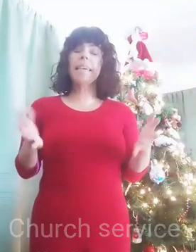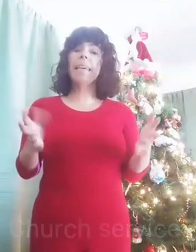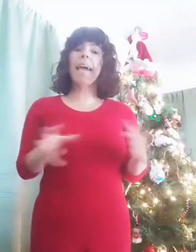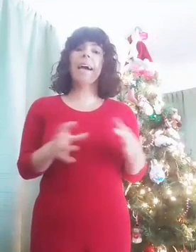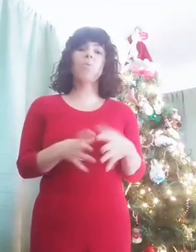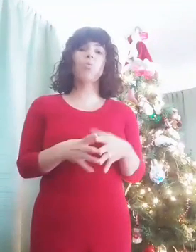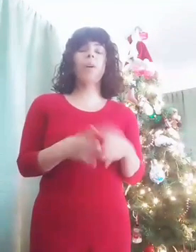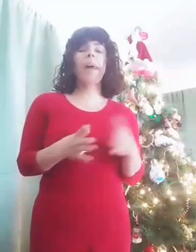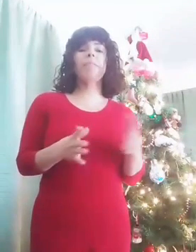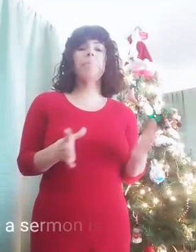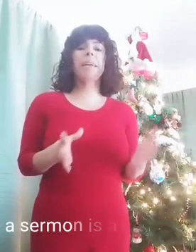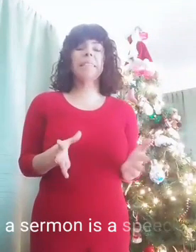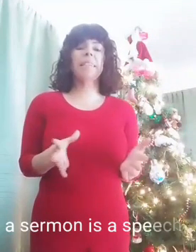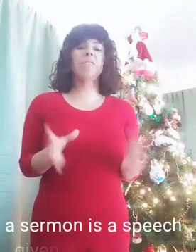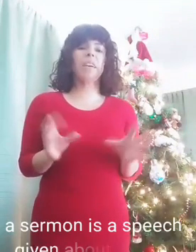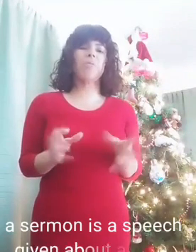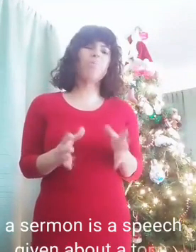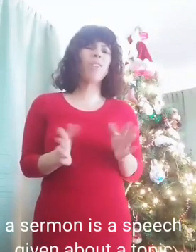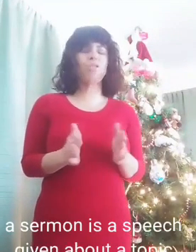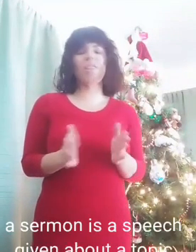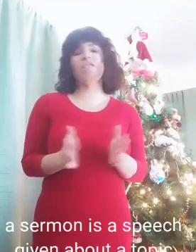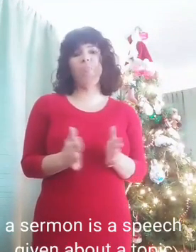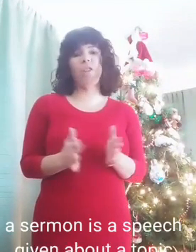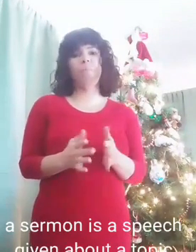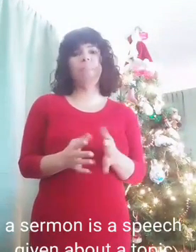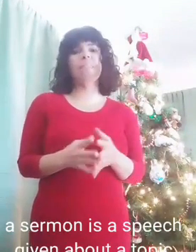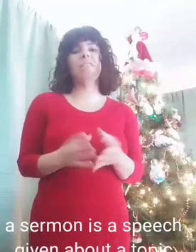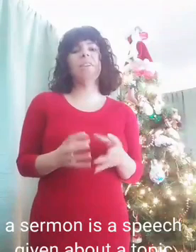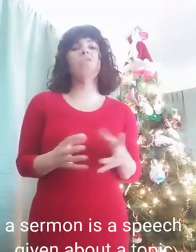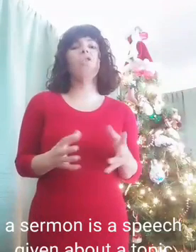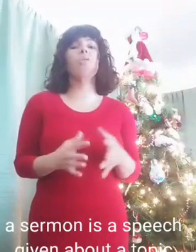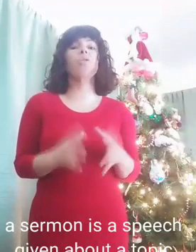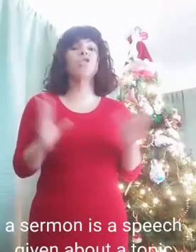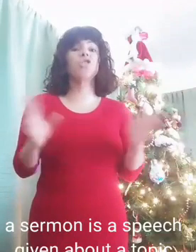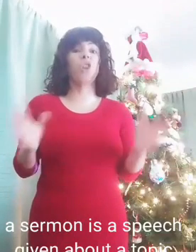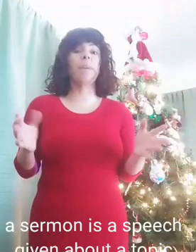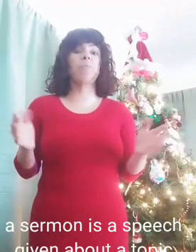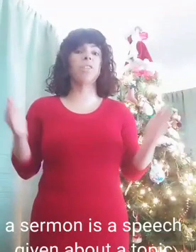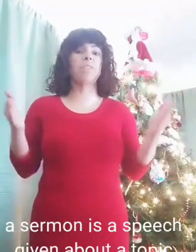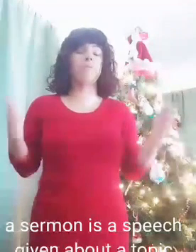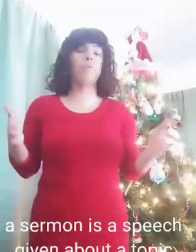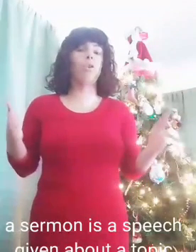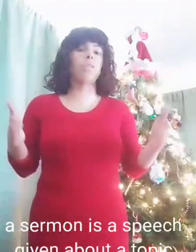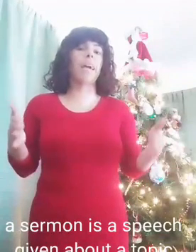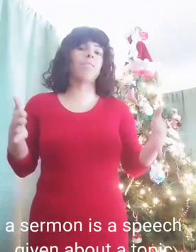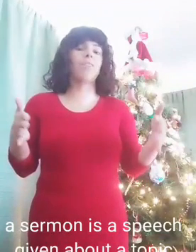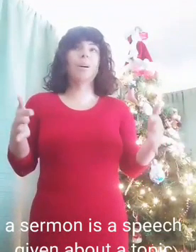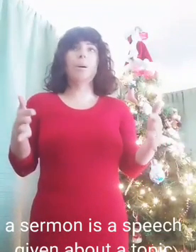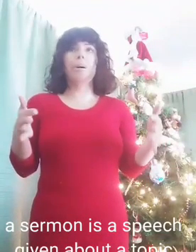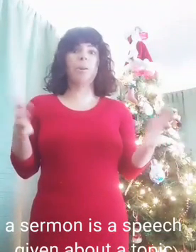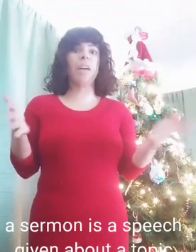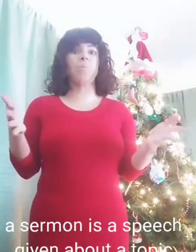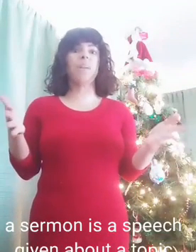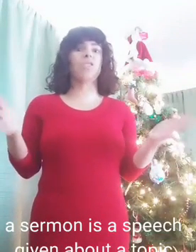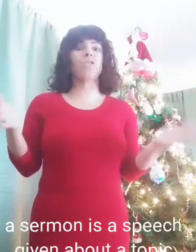and we'll have a message like a usually a smaller message than a normal sermon which is a full-length oh gosh in my church